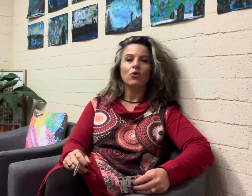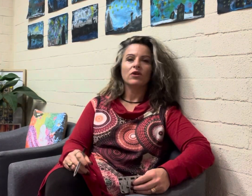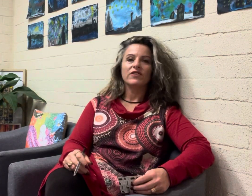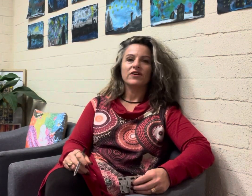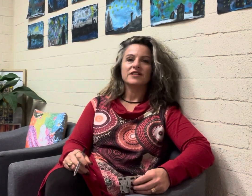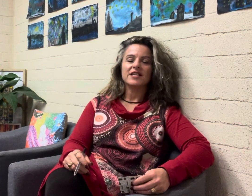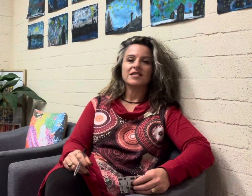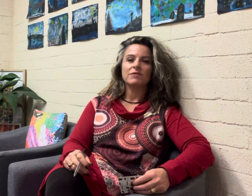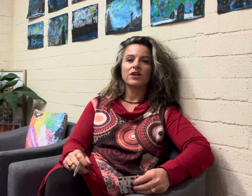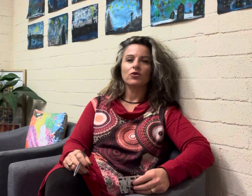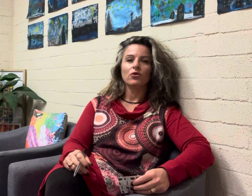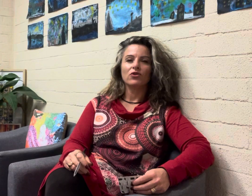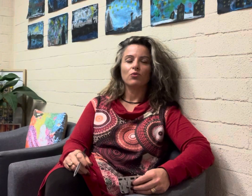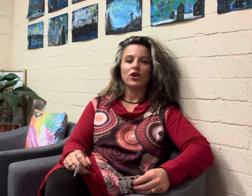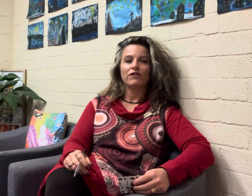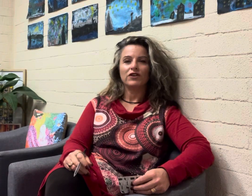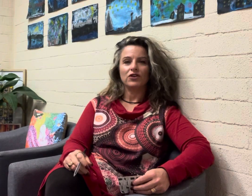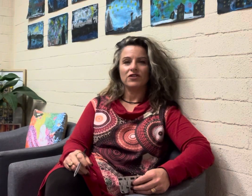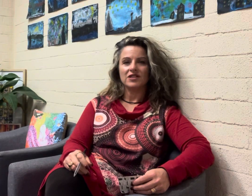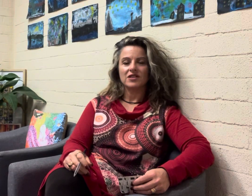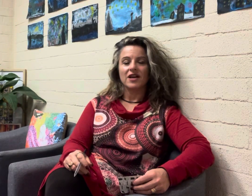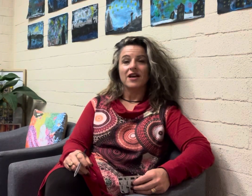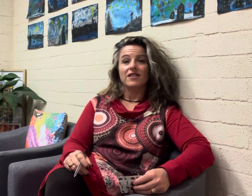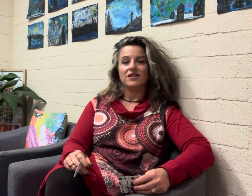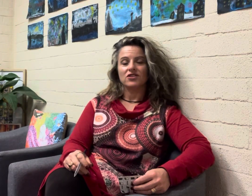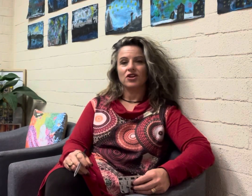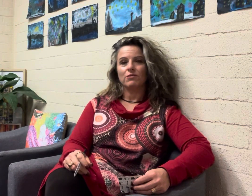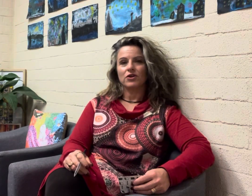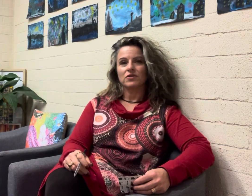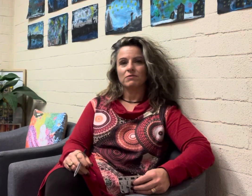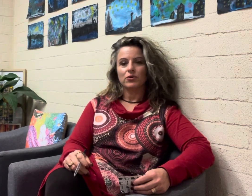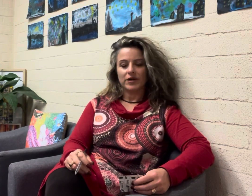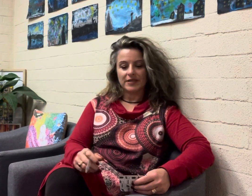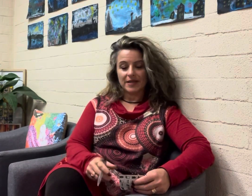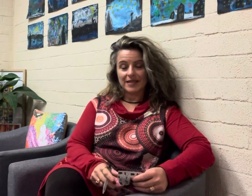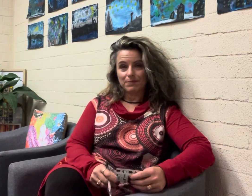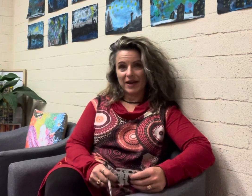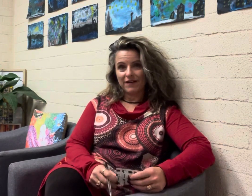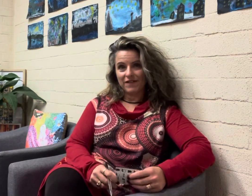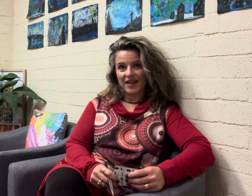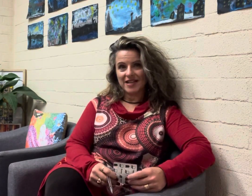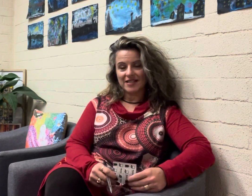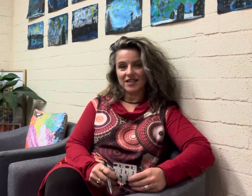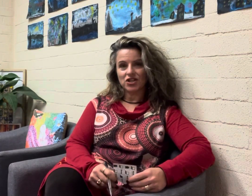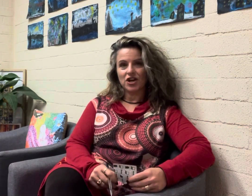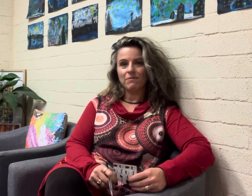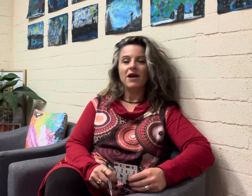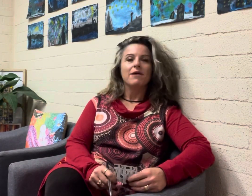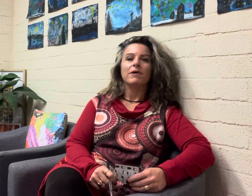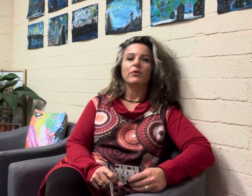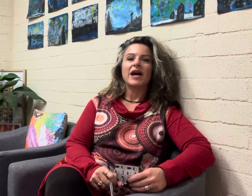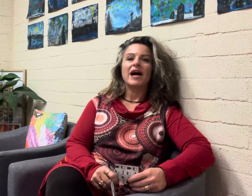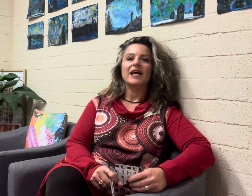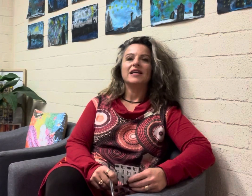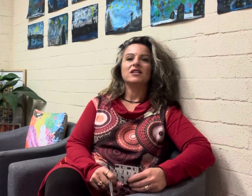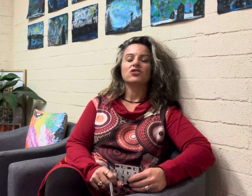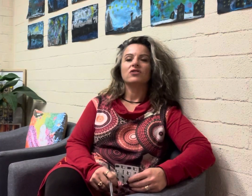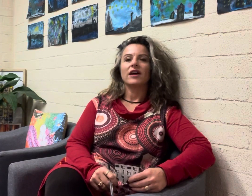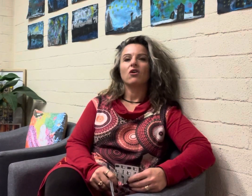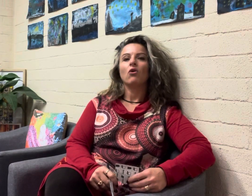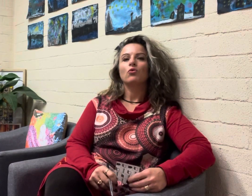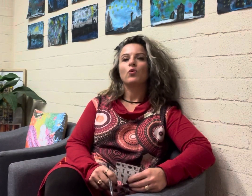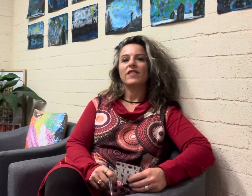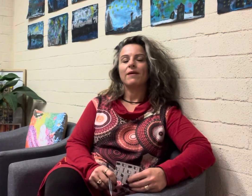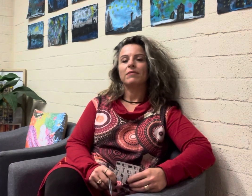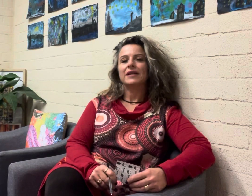in all of their assessment and all the work for you this term, girls and boys. It's been a fantastic term, but we are heading into